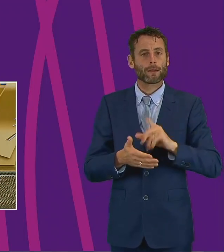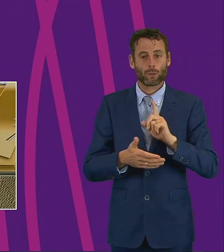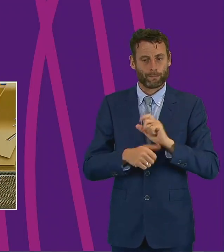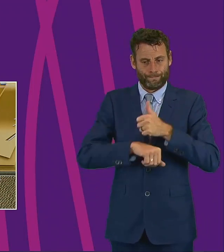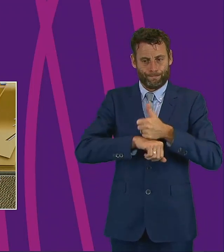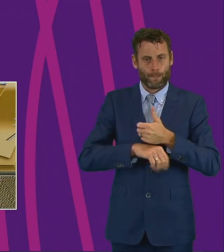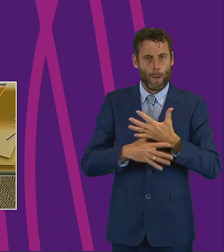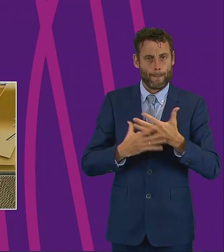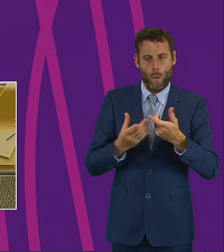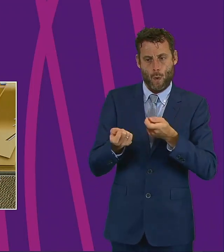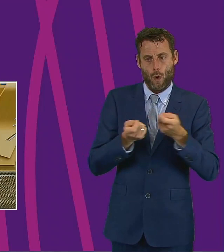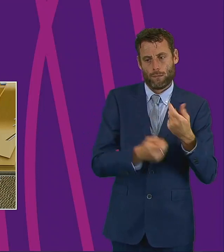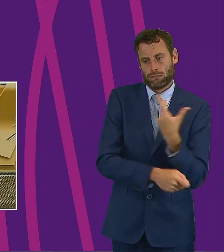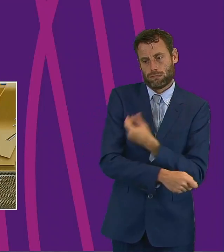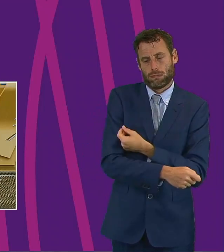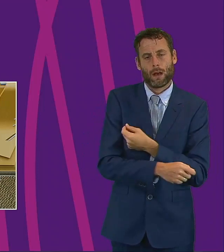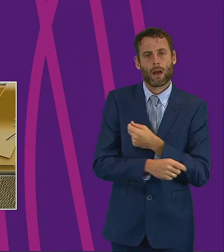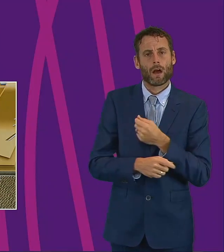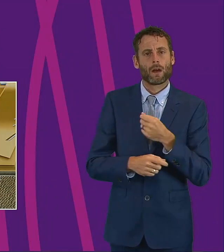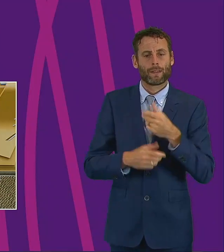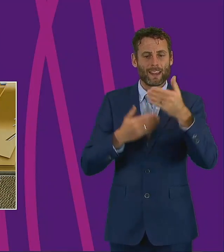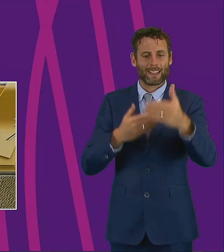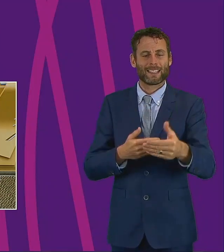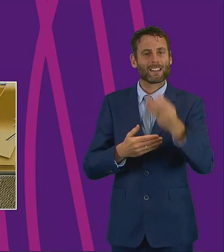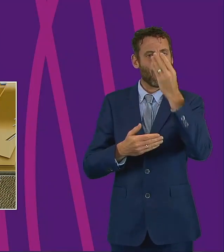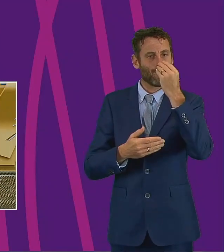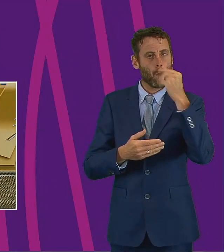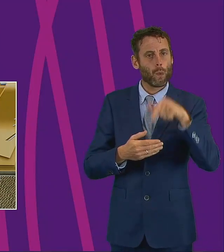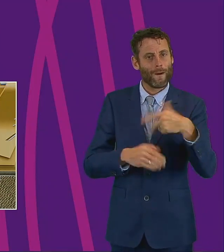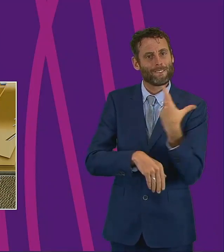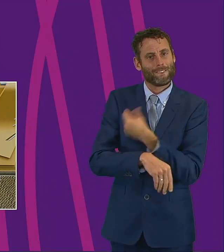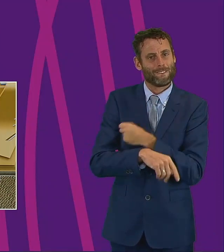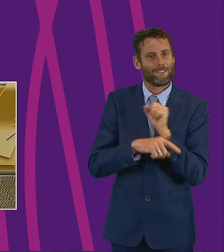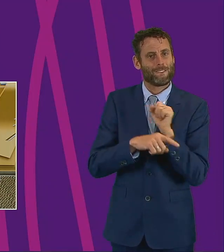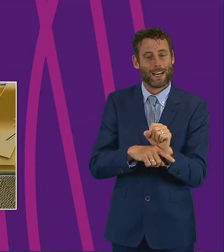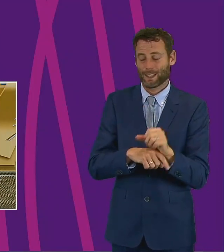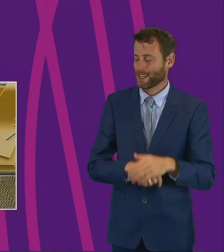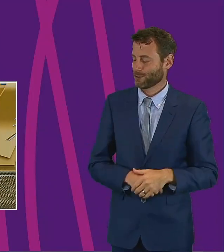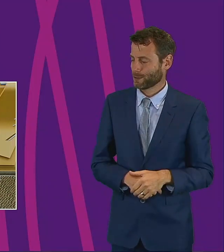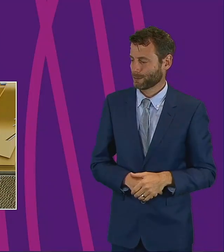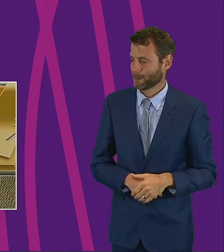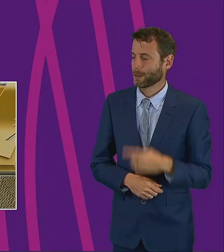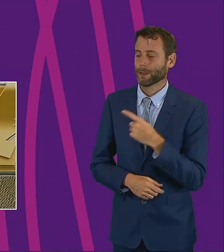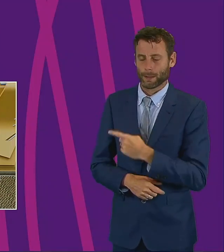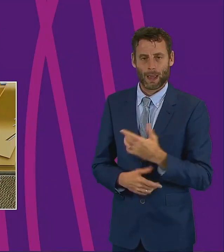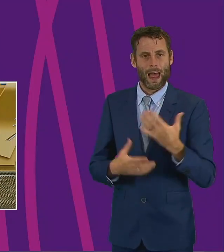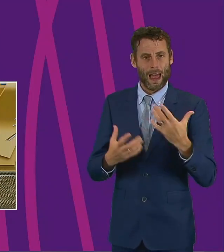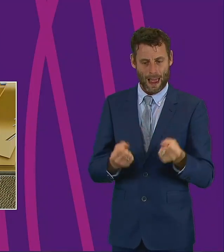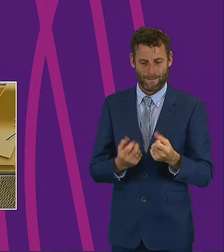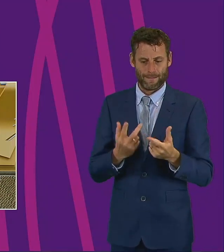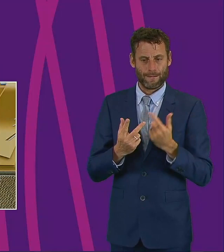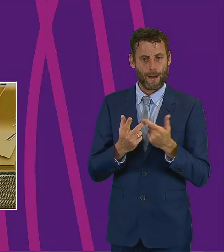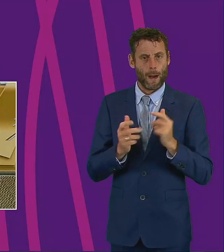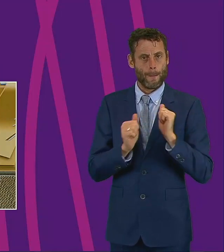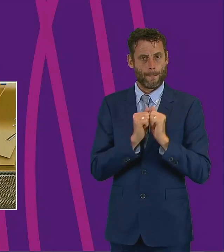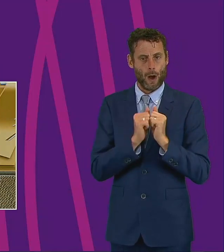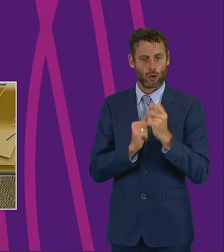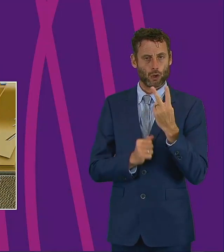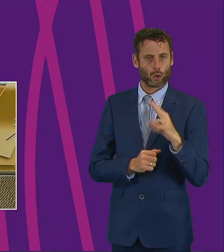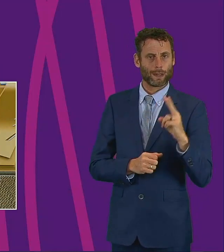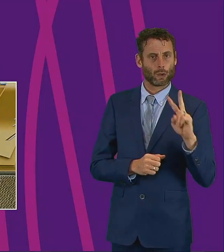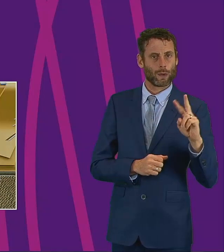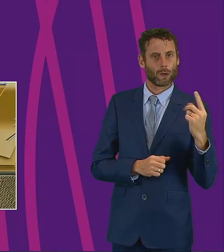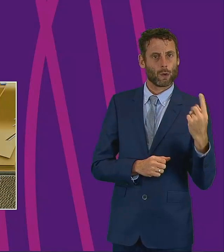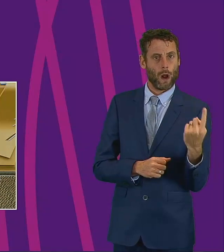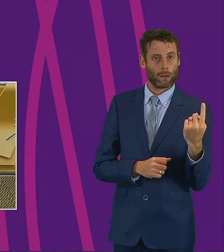programme. NHS boards have prepared their remobilisation plans to March 2021, which incorporate arrangements for potential surges